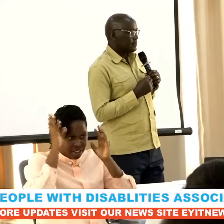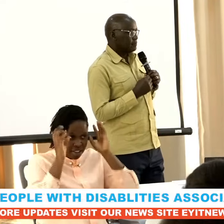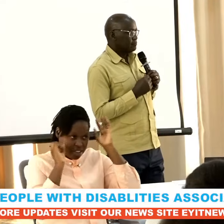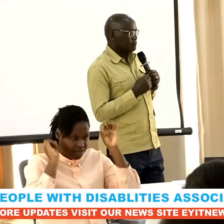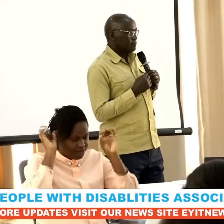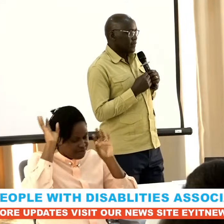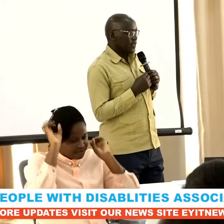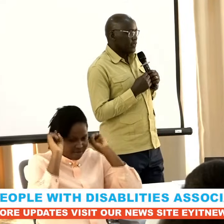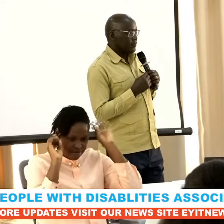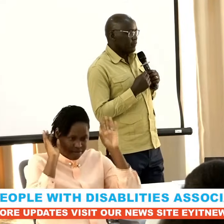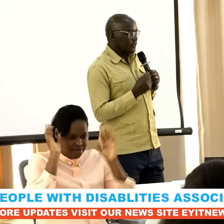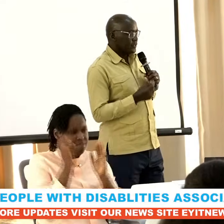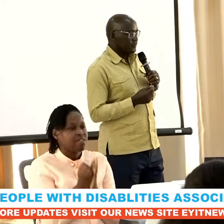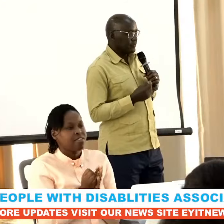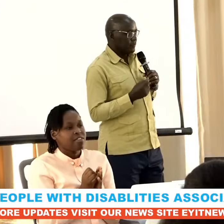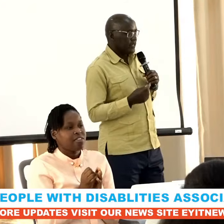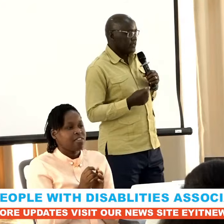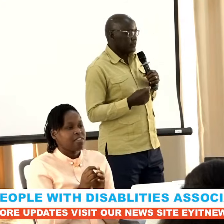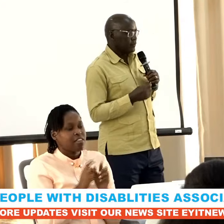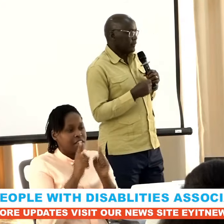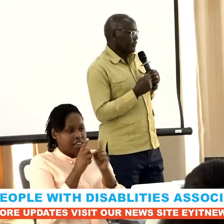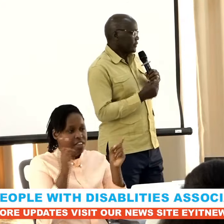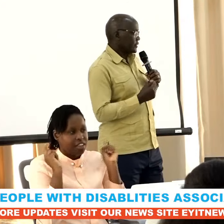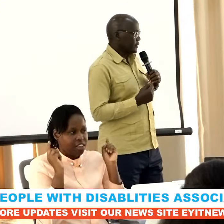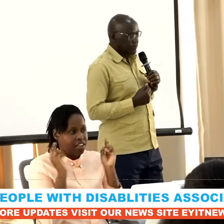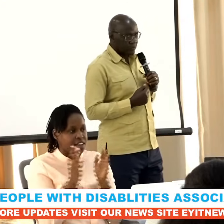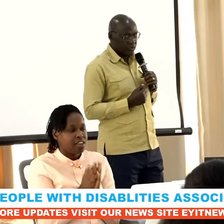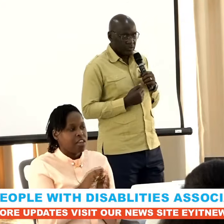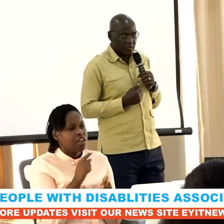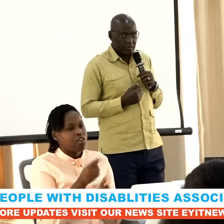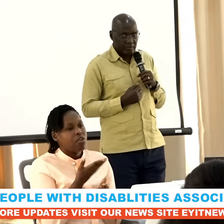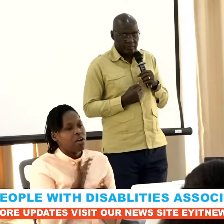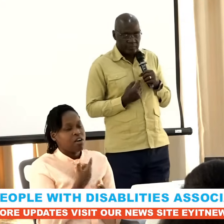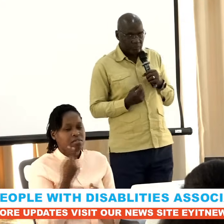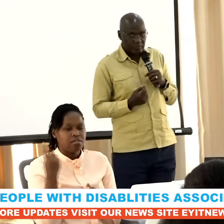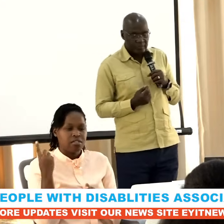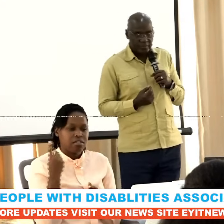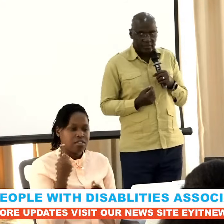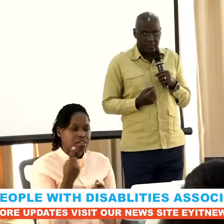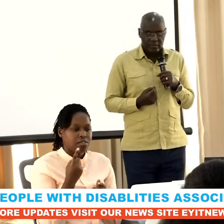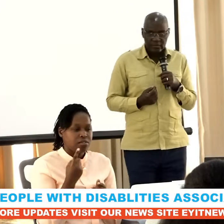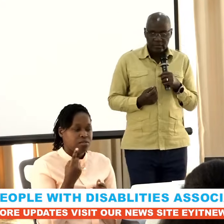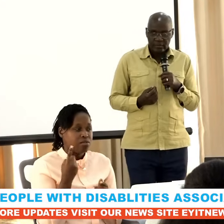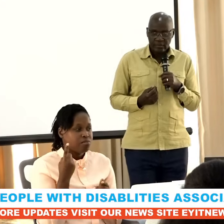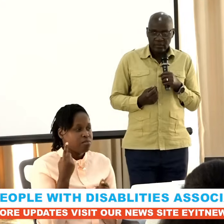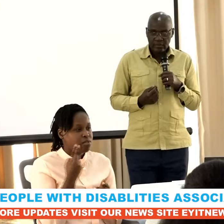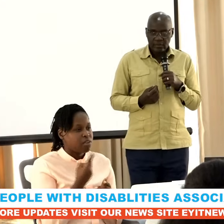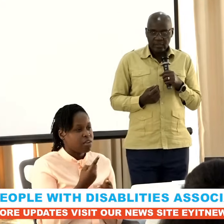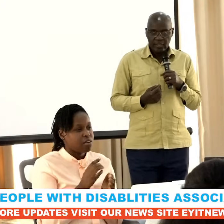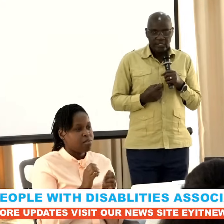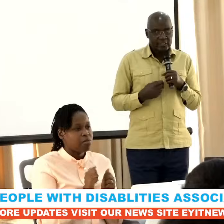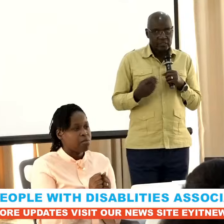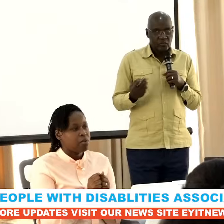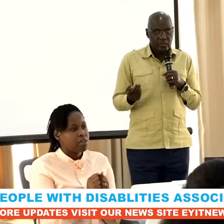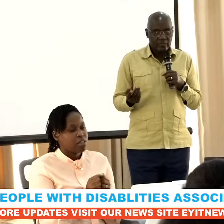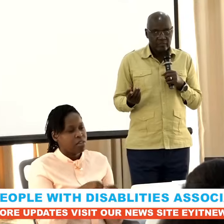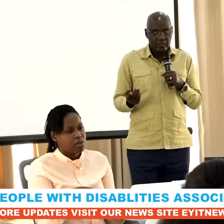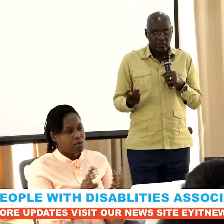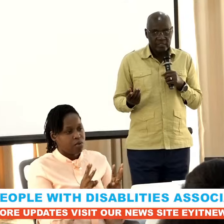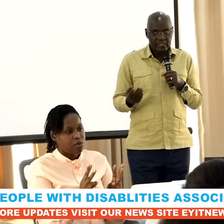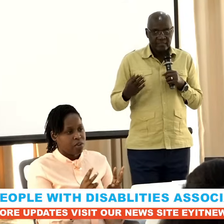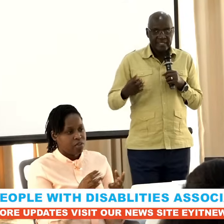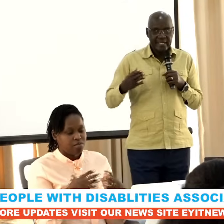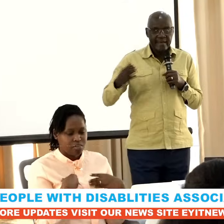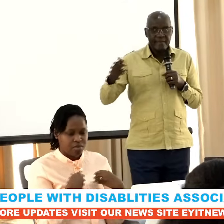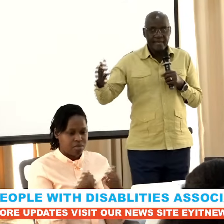with innovative ways of addressing community problems. And this is one of the